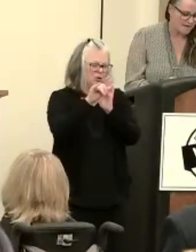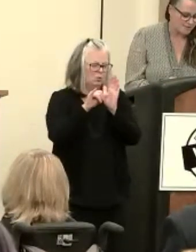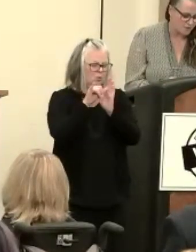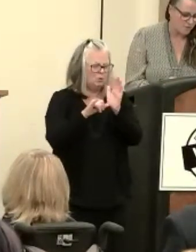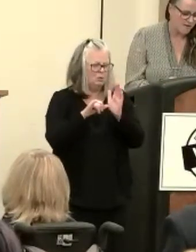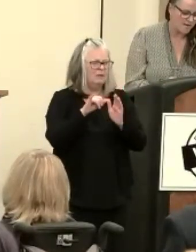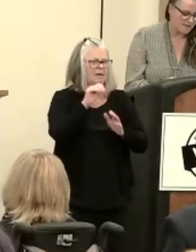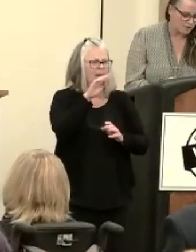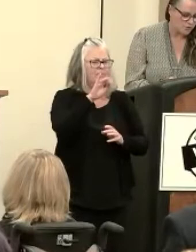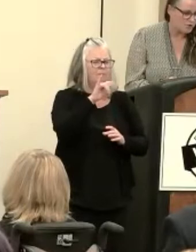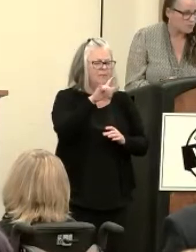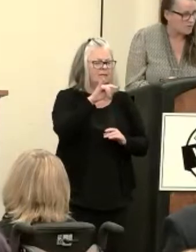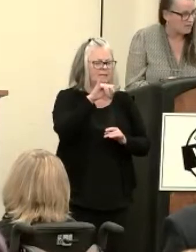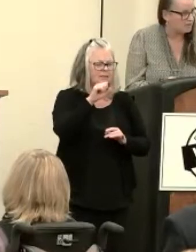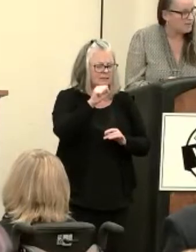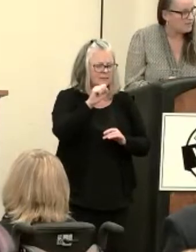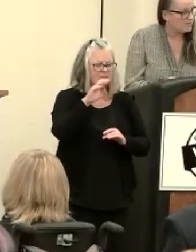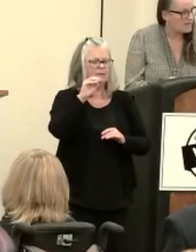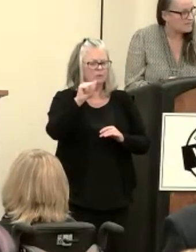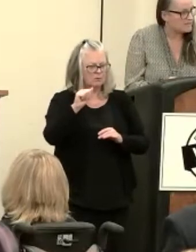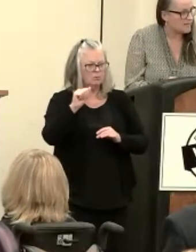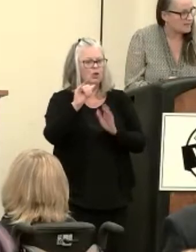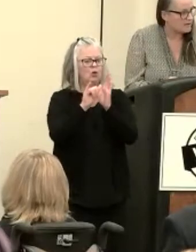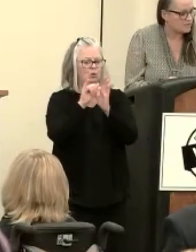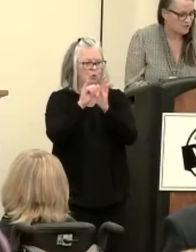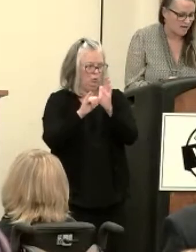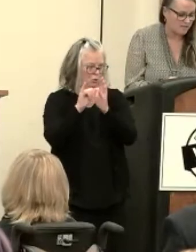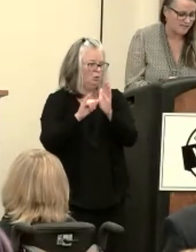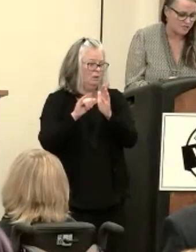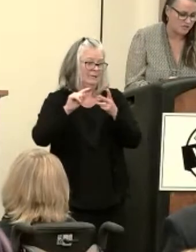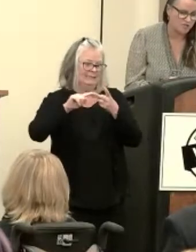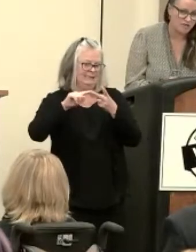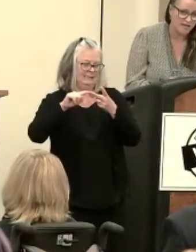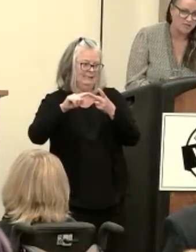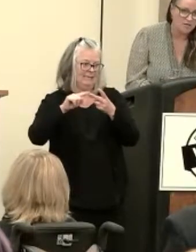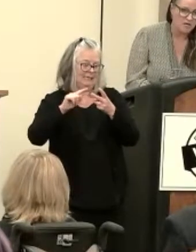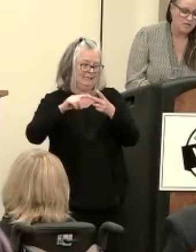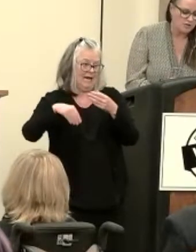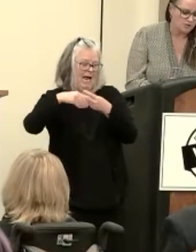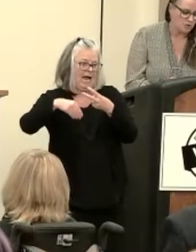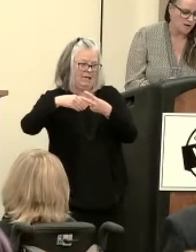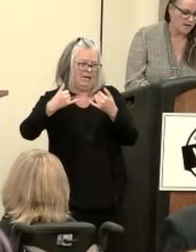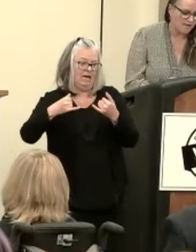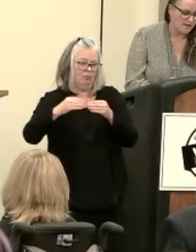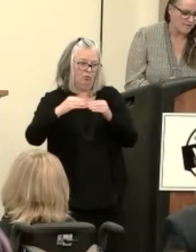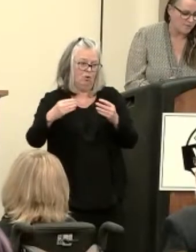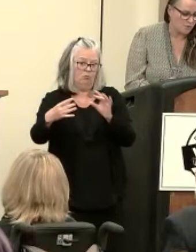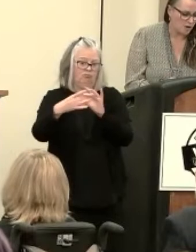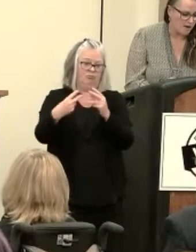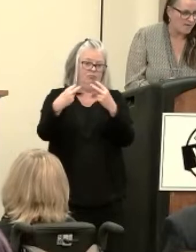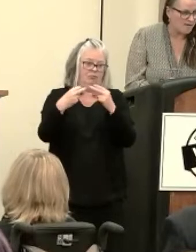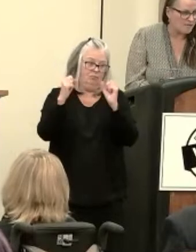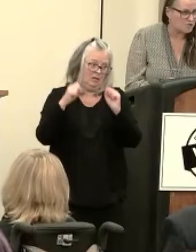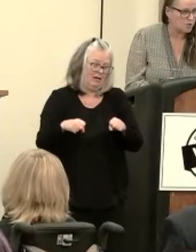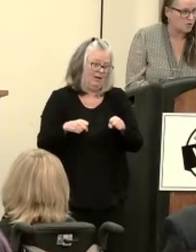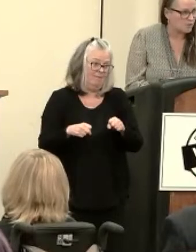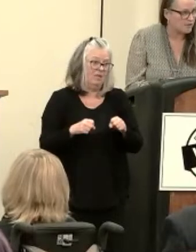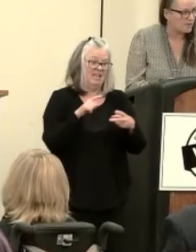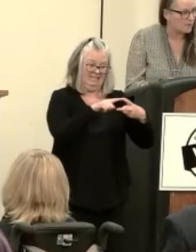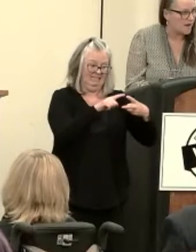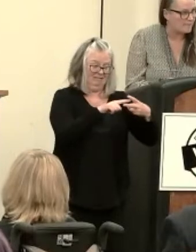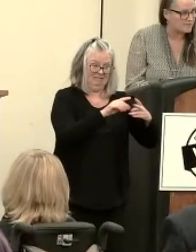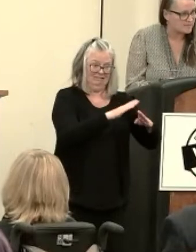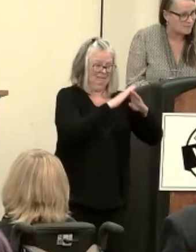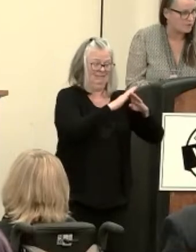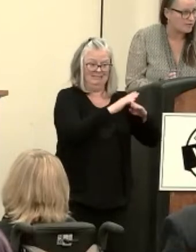Abilities Manitoba YouTube channel. That is the secondary channel, an additional channel. So if you are having issue, or you're